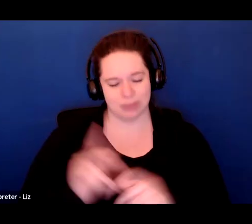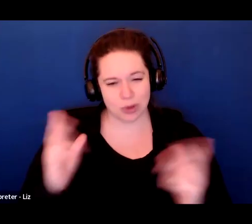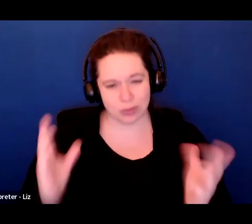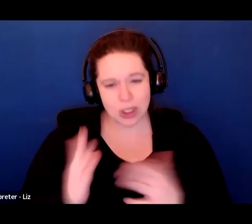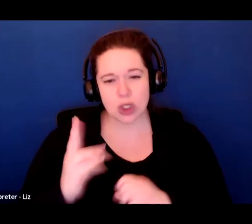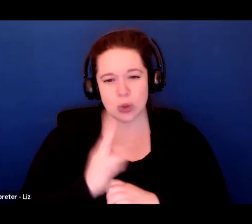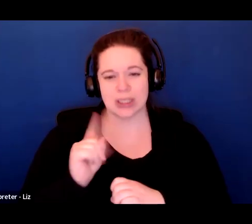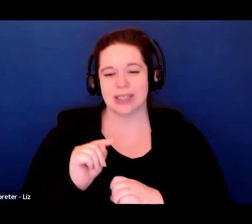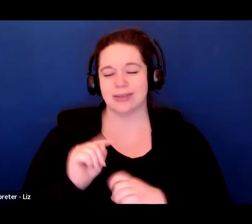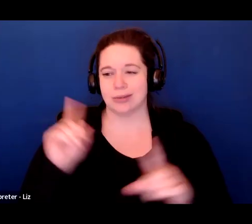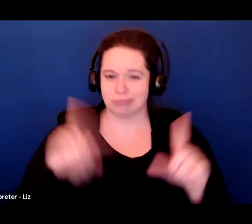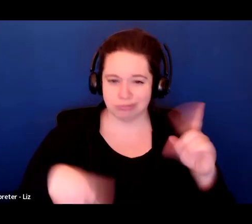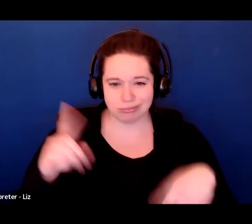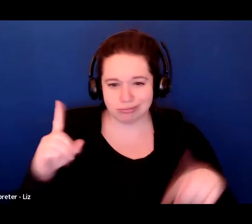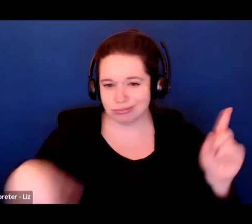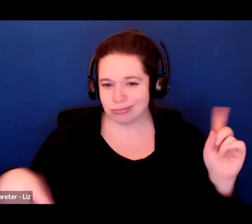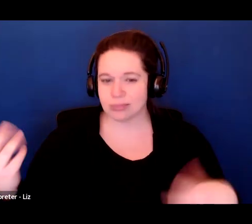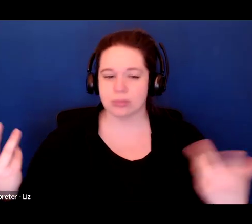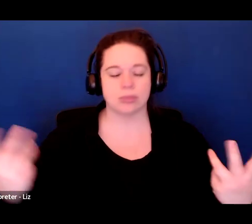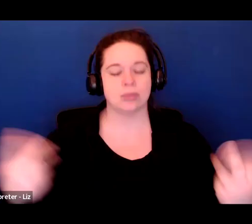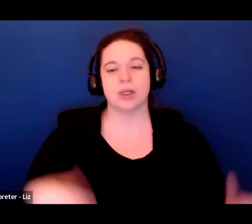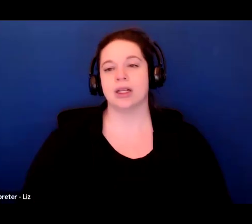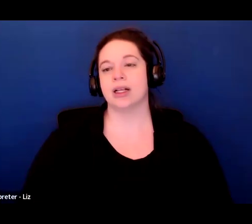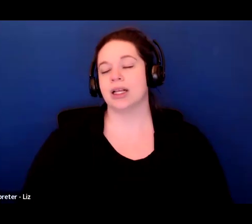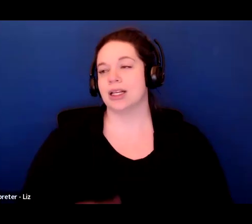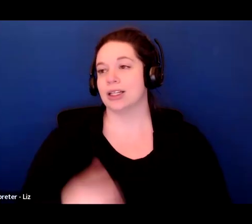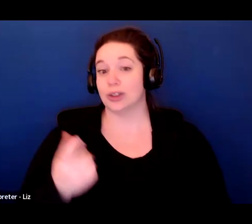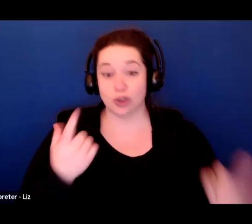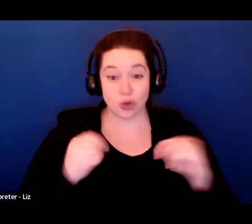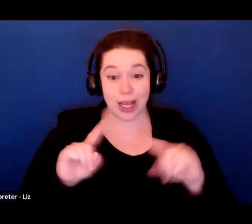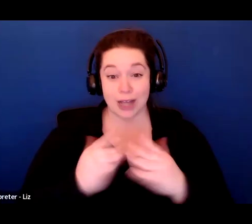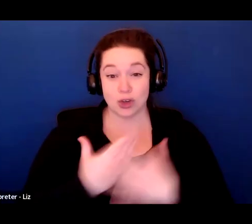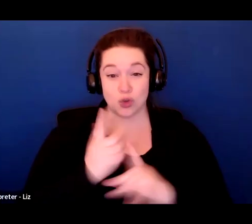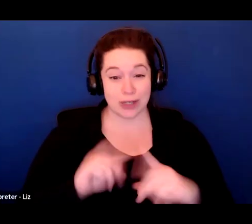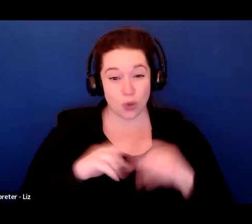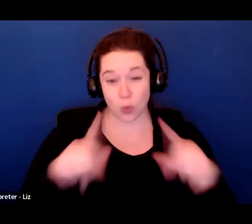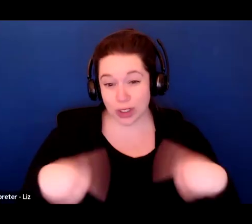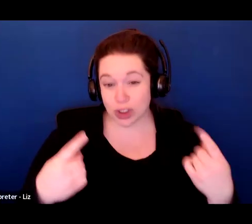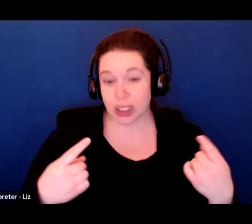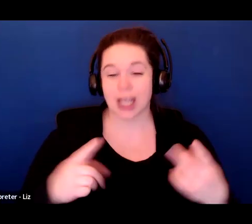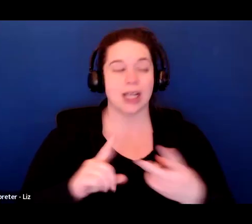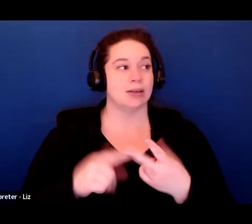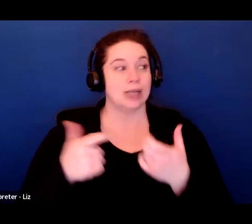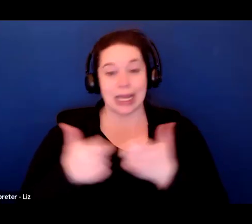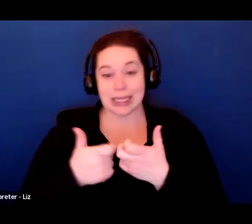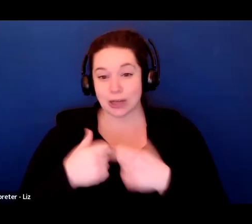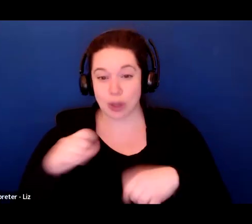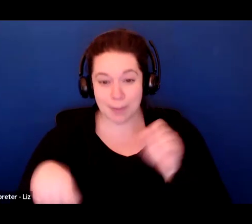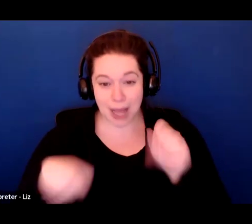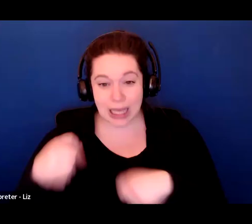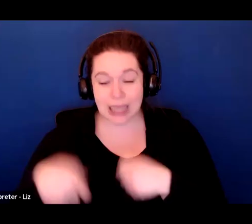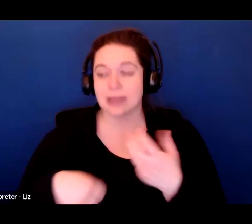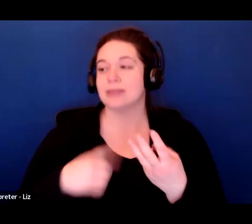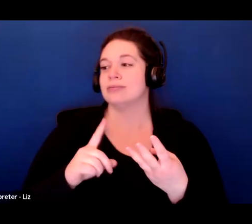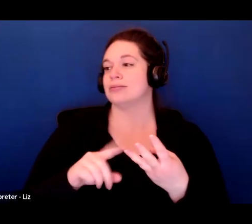all kinds of things. If you want to try out a new wheelchair, if you want to try out an electric bike, if you want to